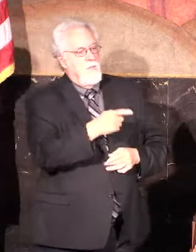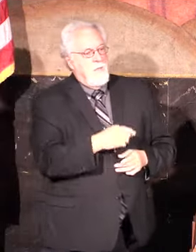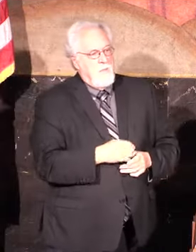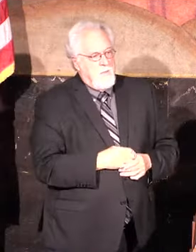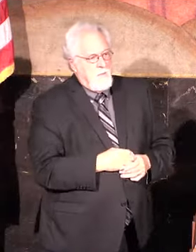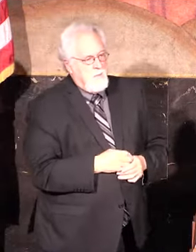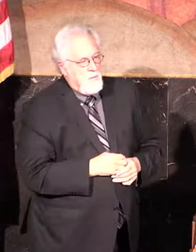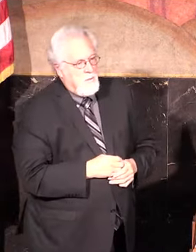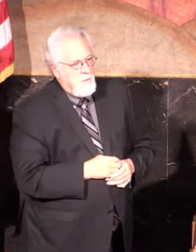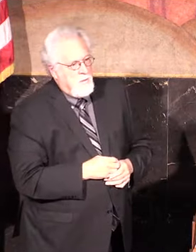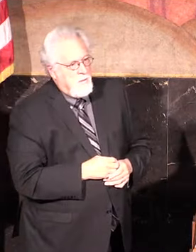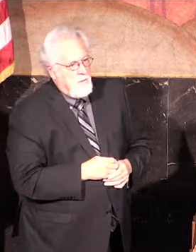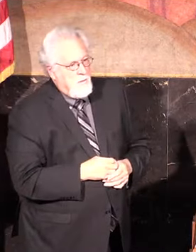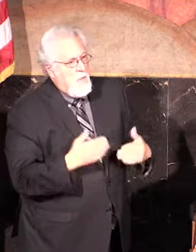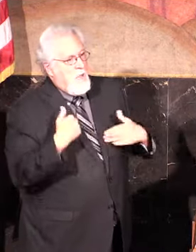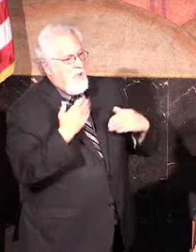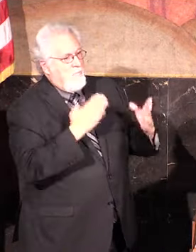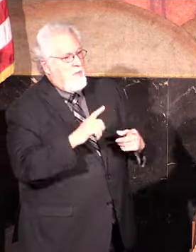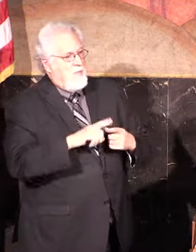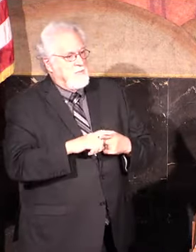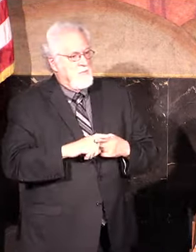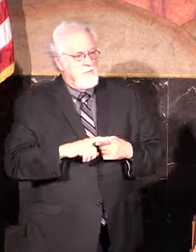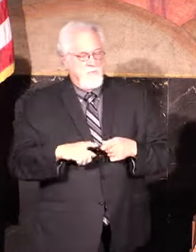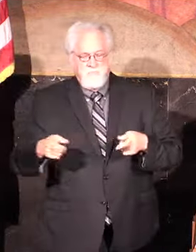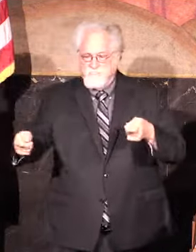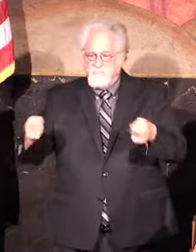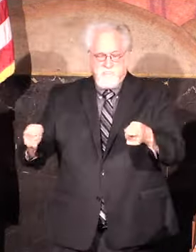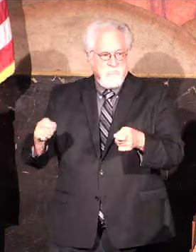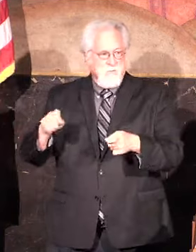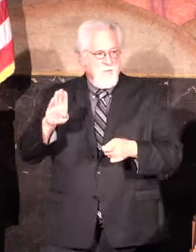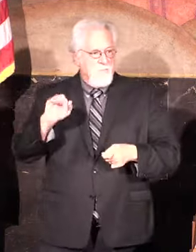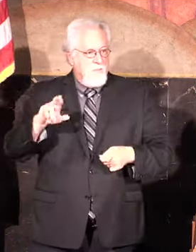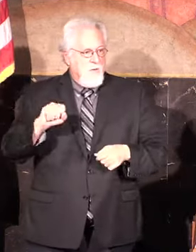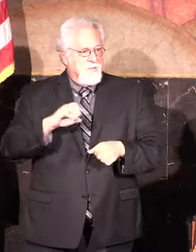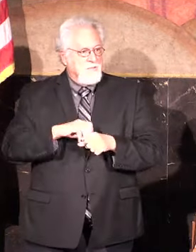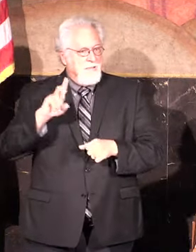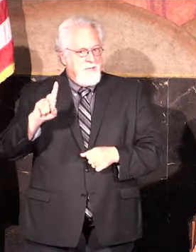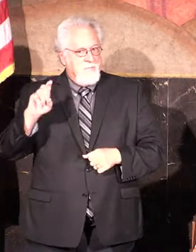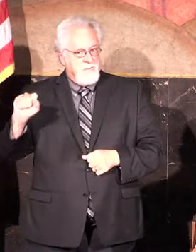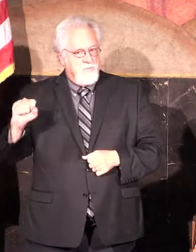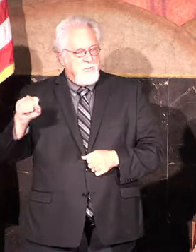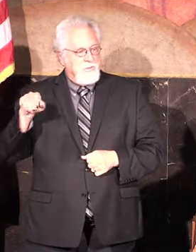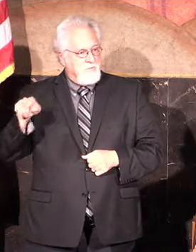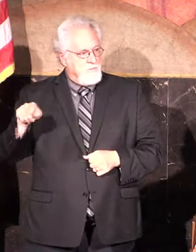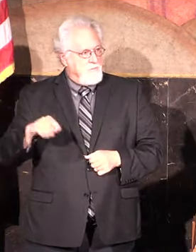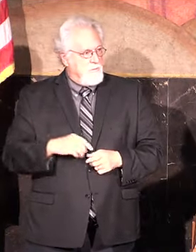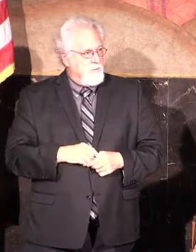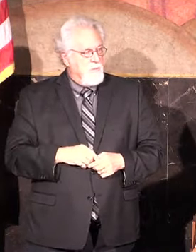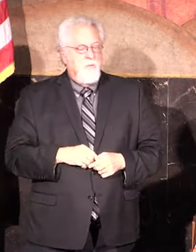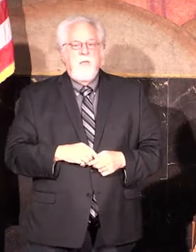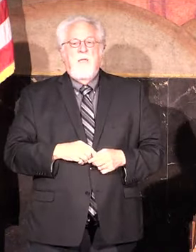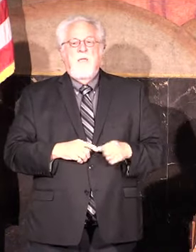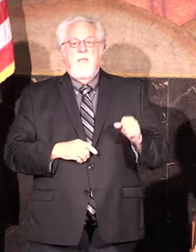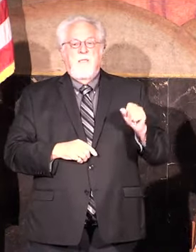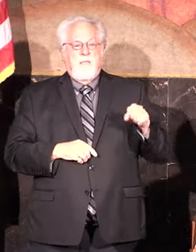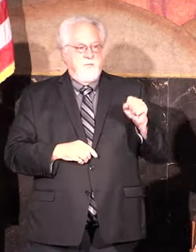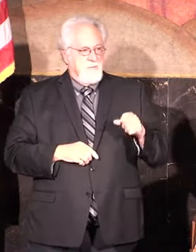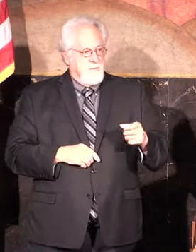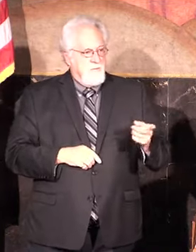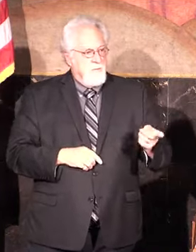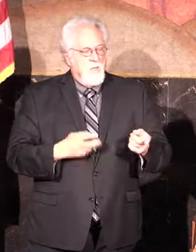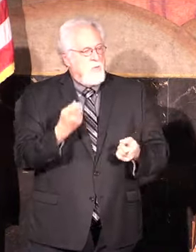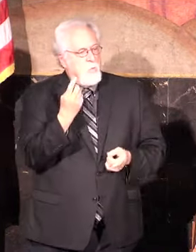in court today, do you have any plans to crack down on the barbecue restaurant in Denham Springs that continues to operate without a food permit? Yes. And what